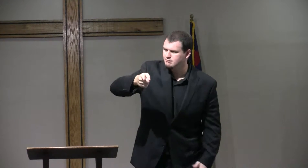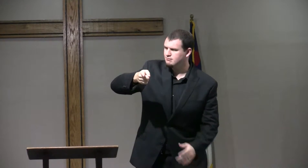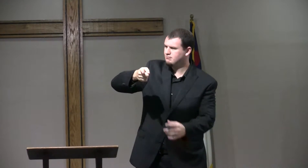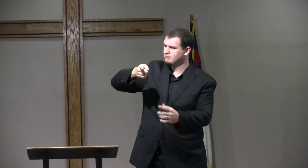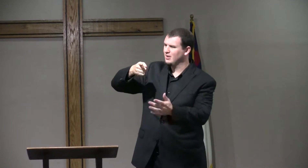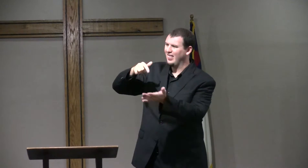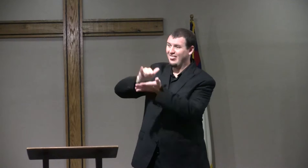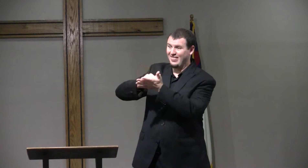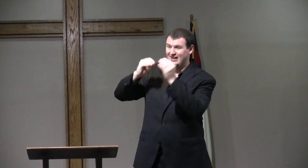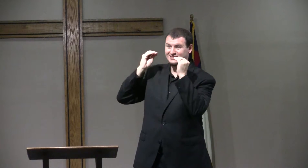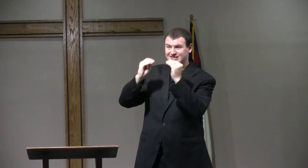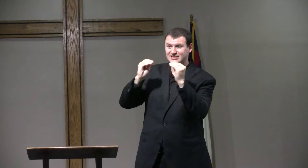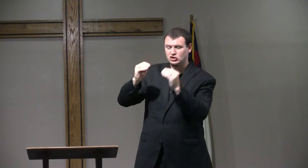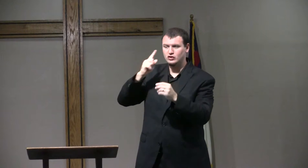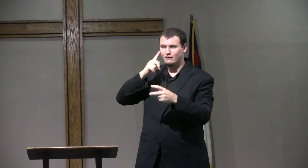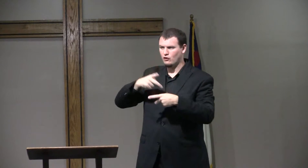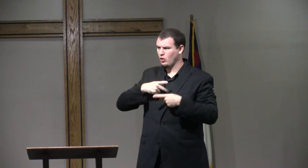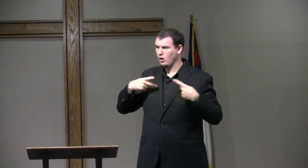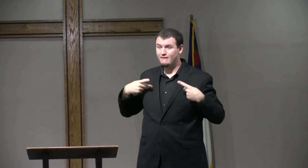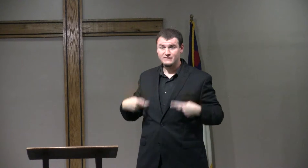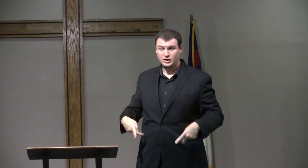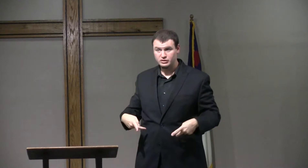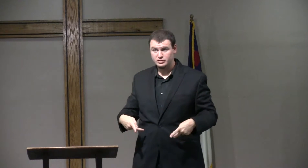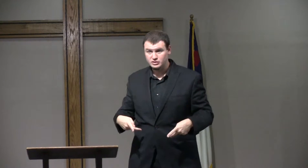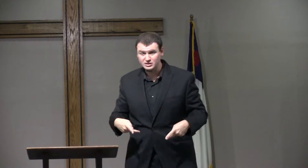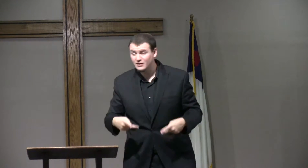goal was to be perfect, and that was the goal in their life.